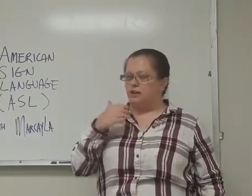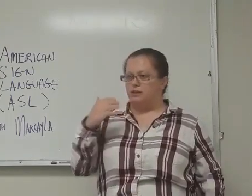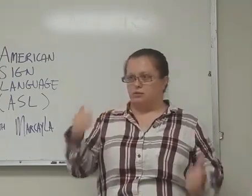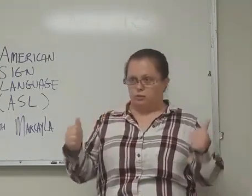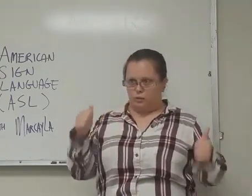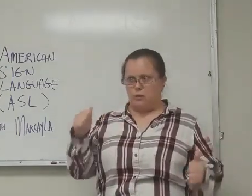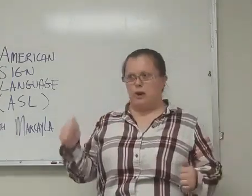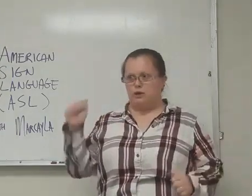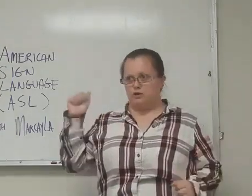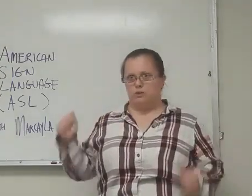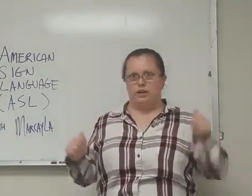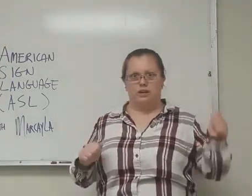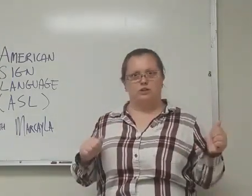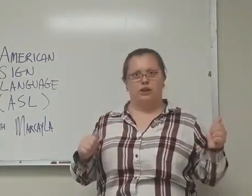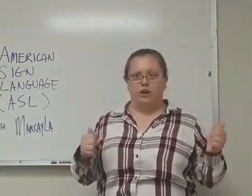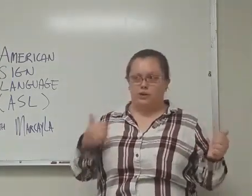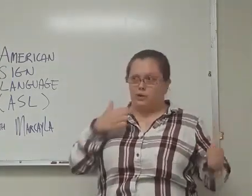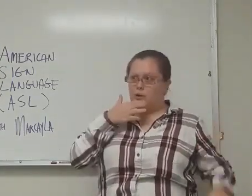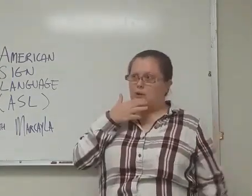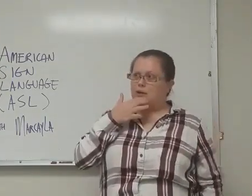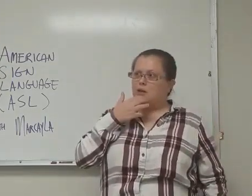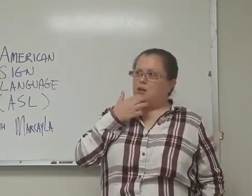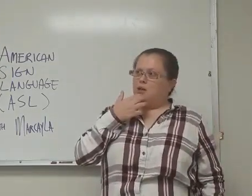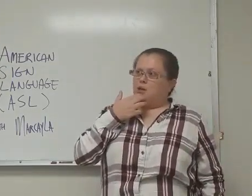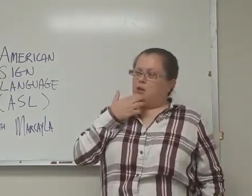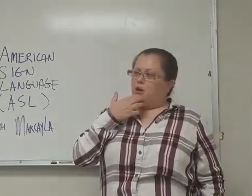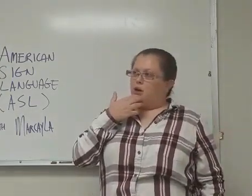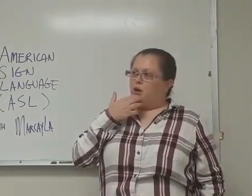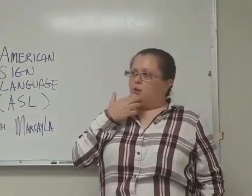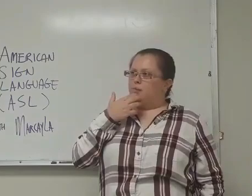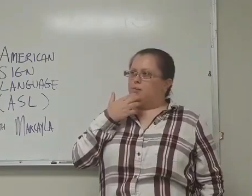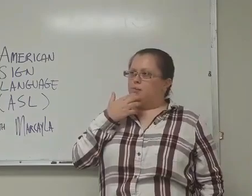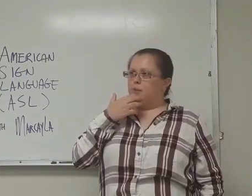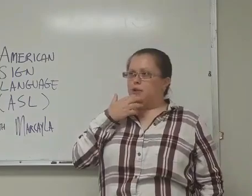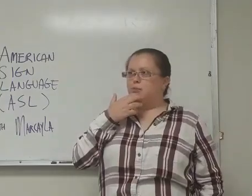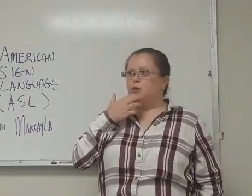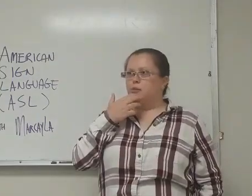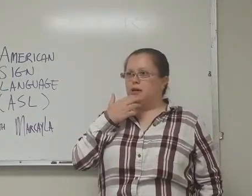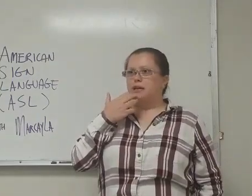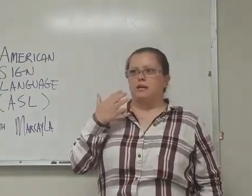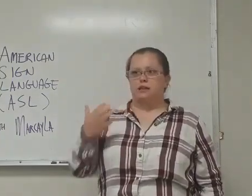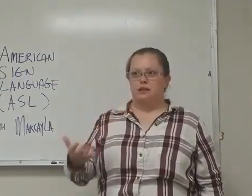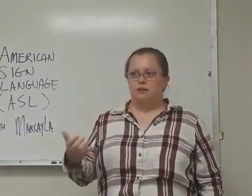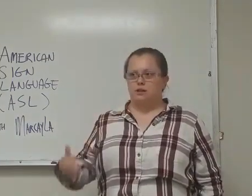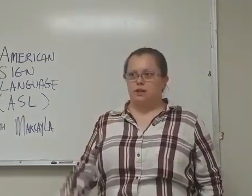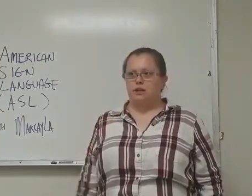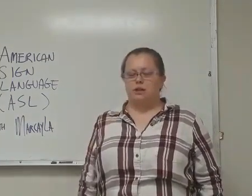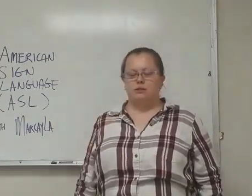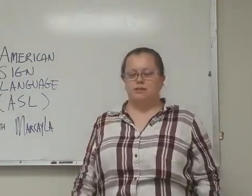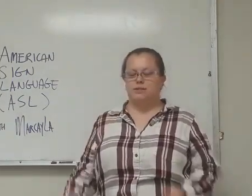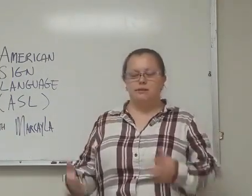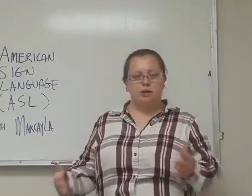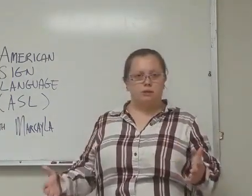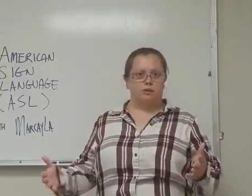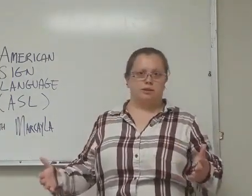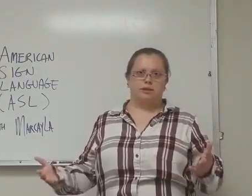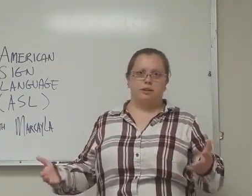that requires one hand or the other. But at the moment I can't think of anything. Same thing with like